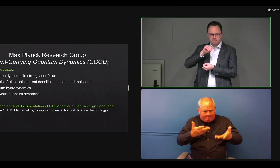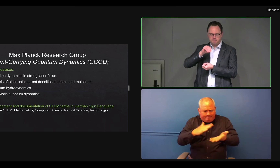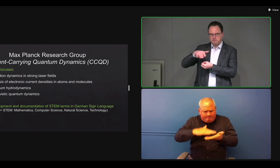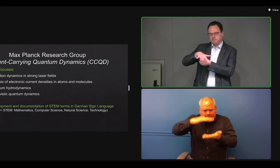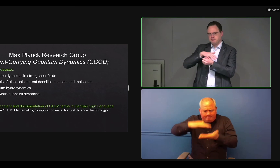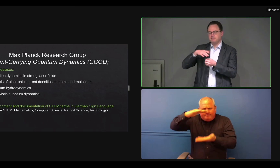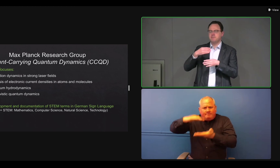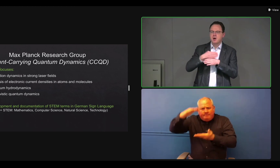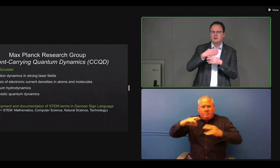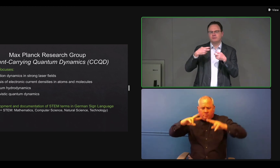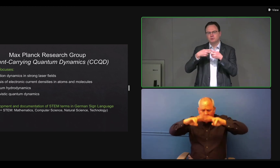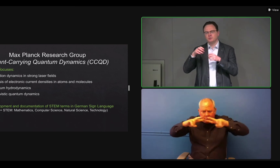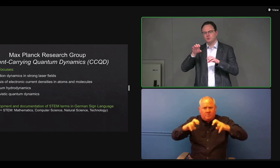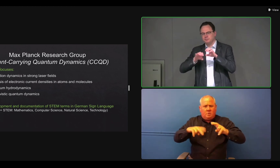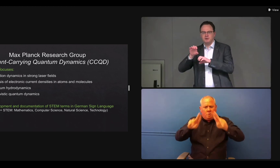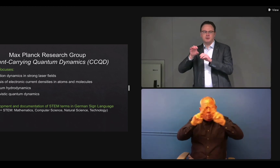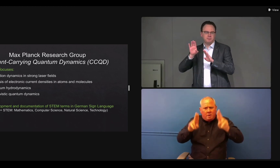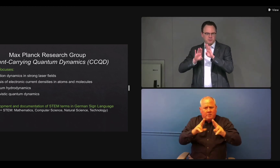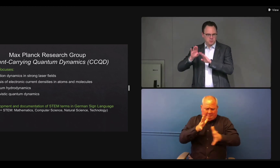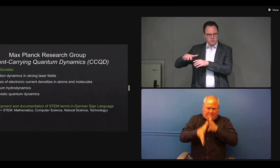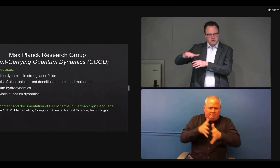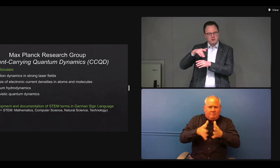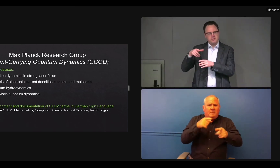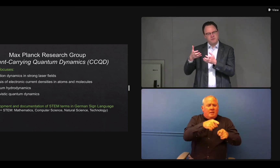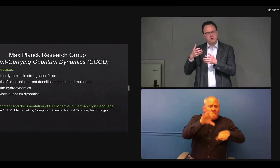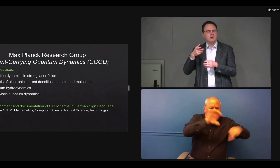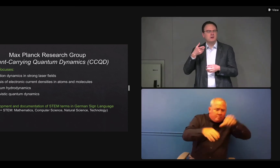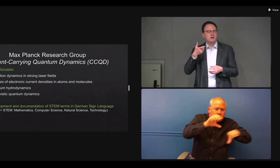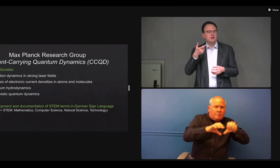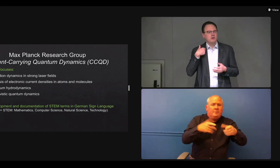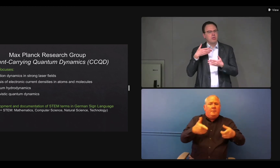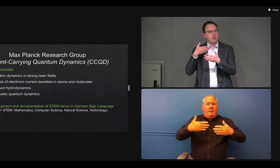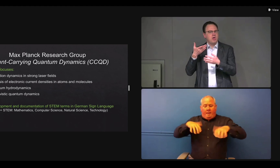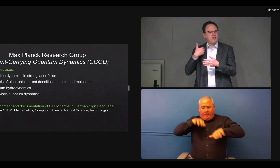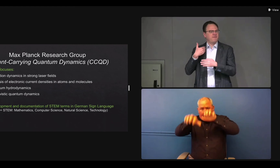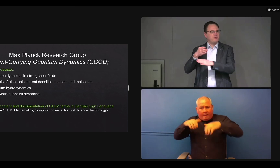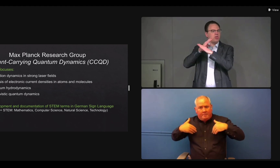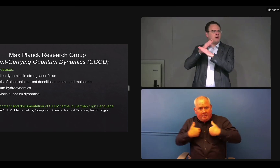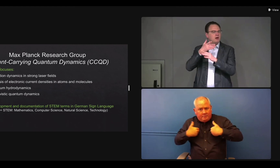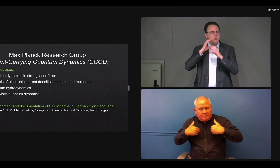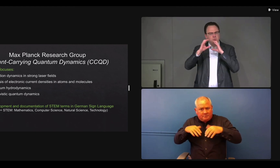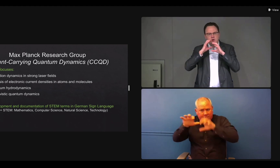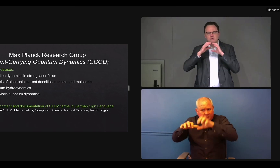specifically the program that I'm going to start to talk about today